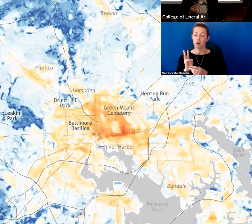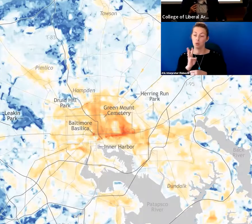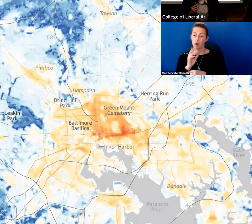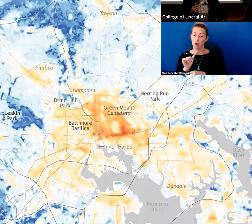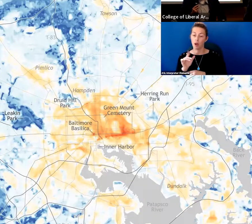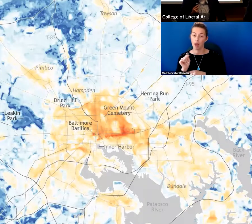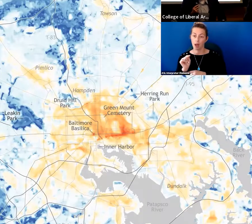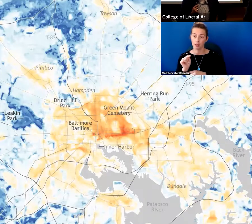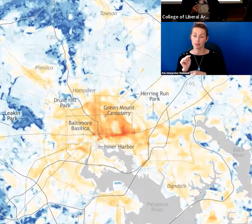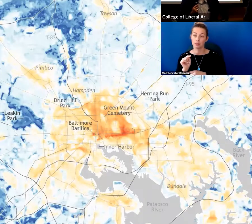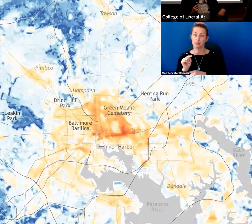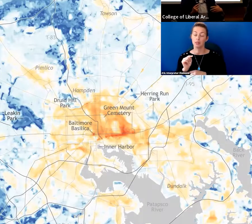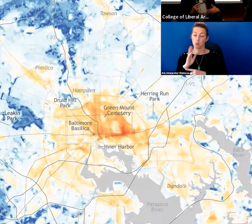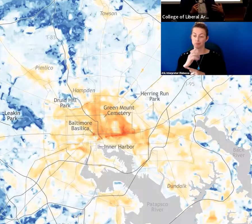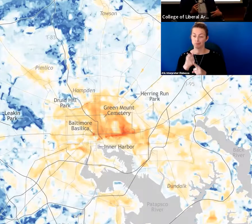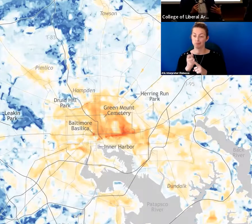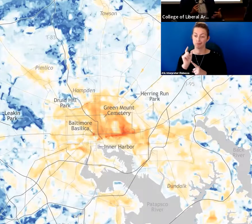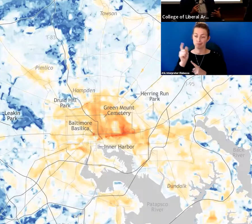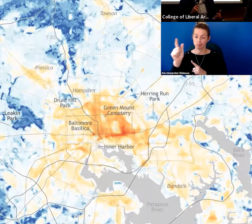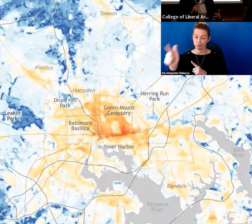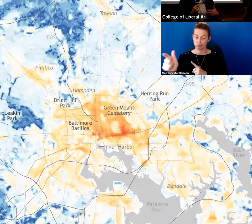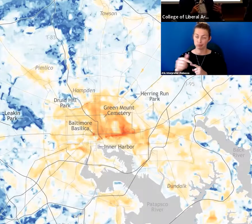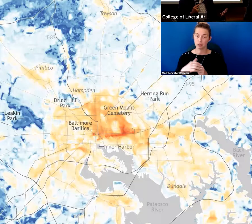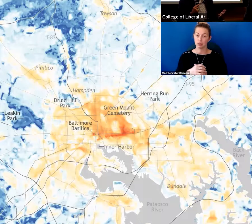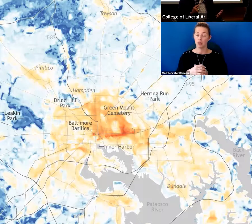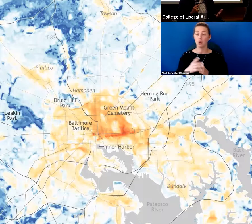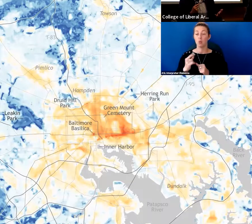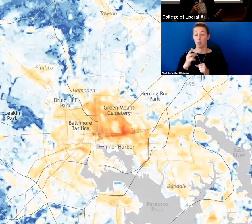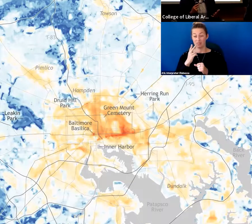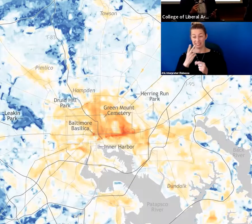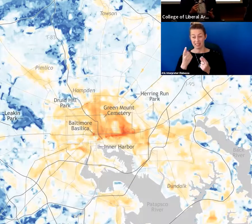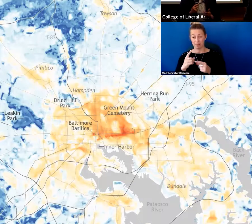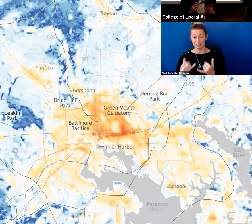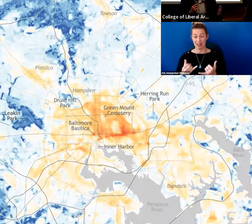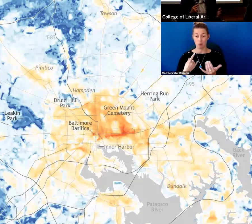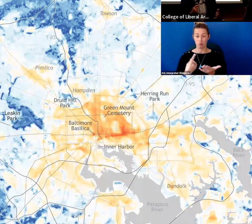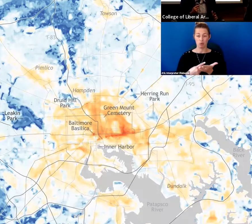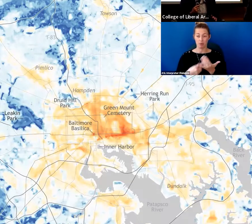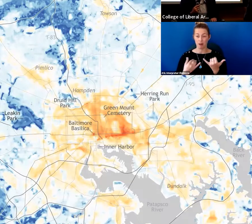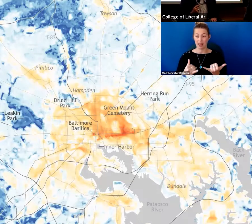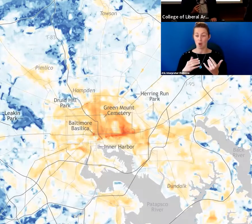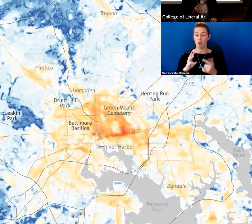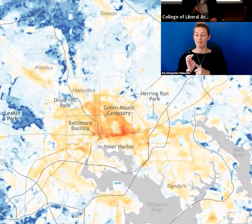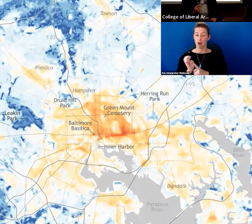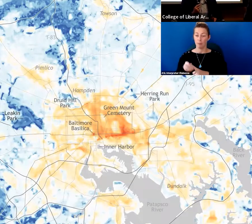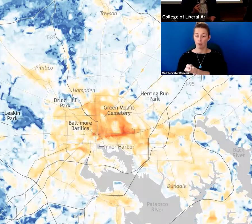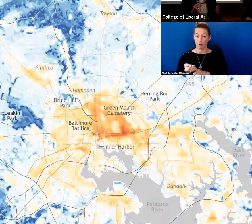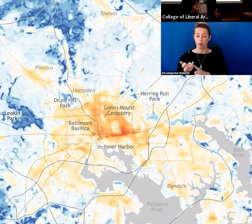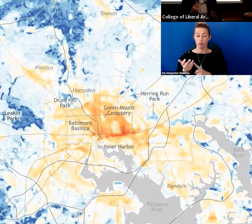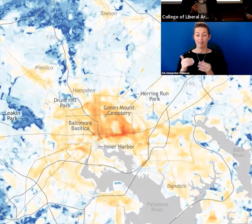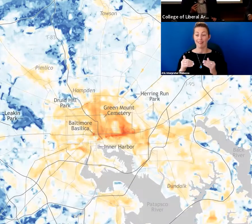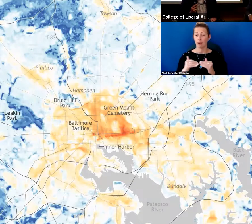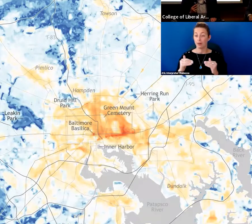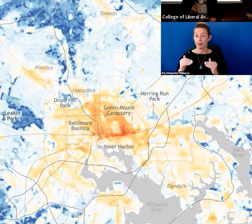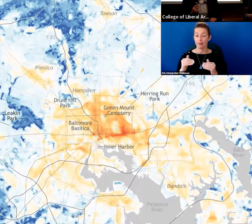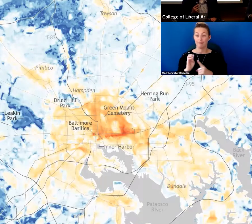being punted down the road. And so these issues that we're seeing and talking about in terms of environmental equity, environmental safeguard